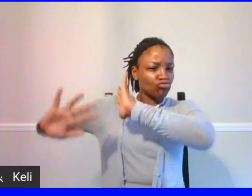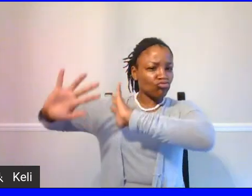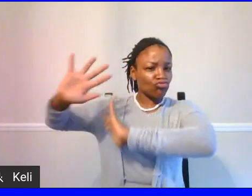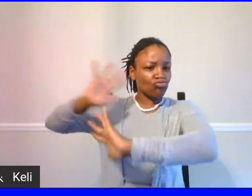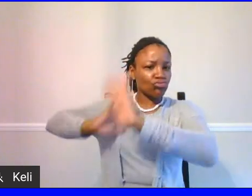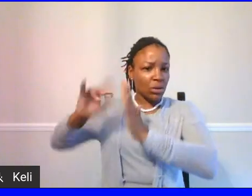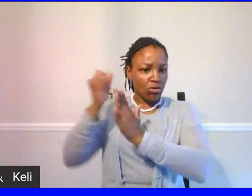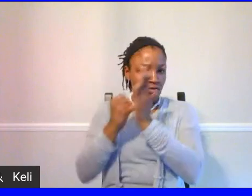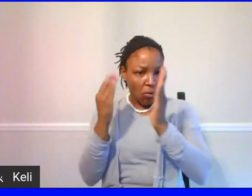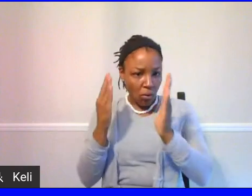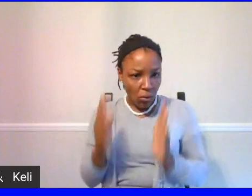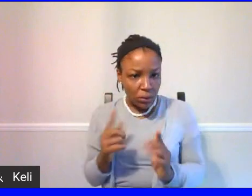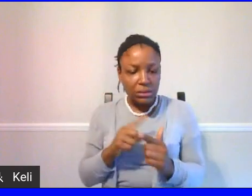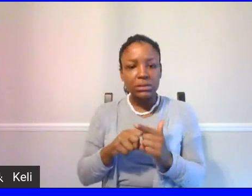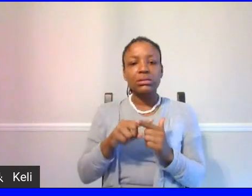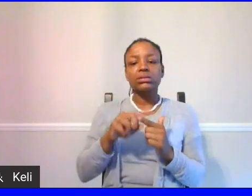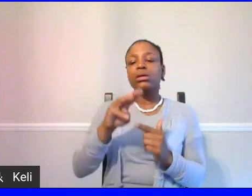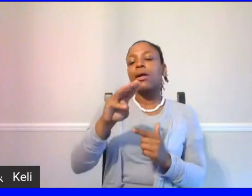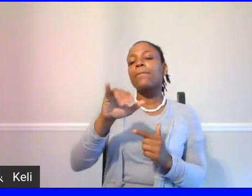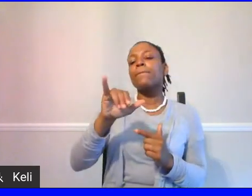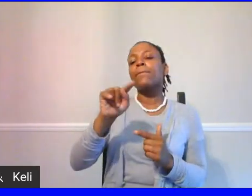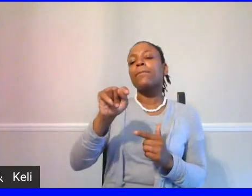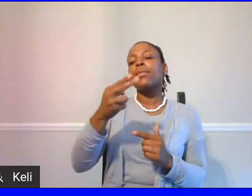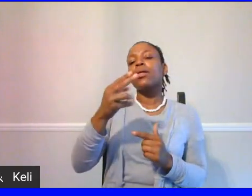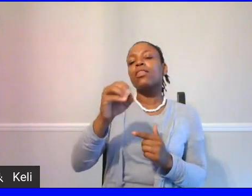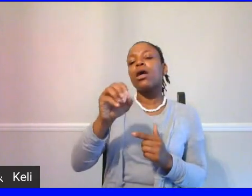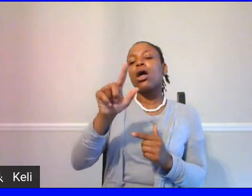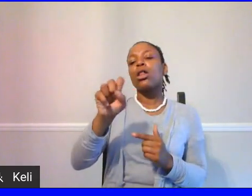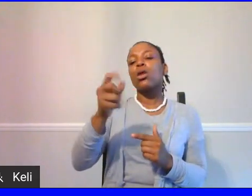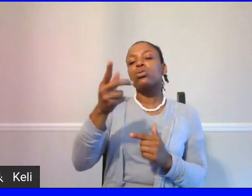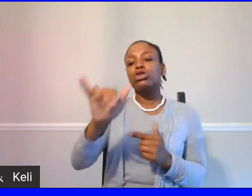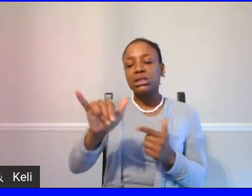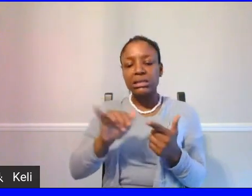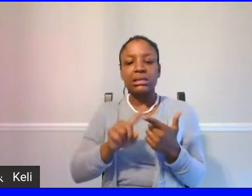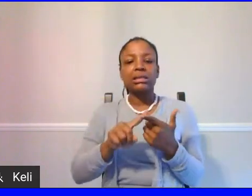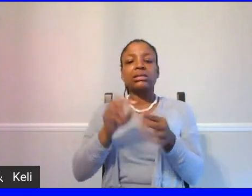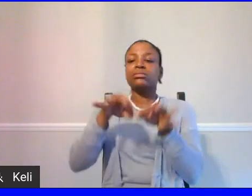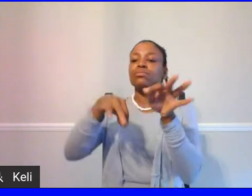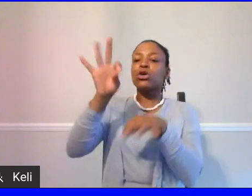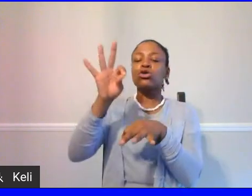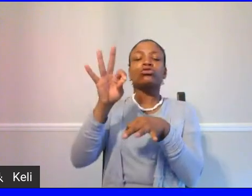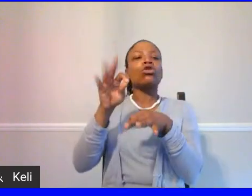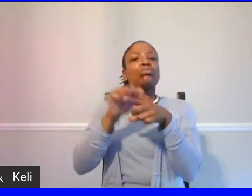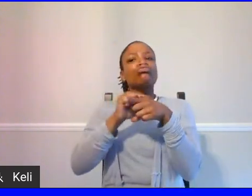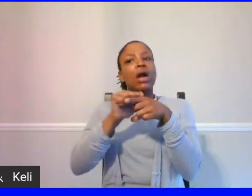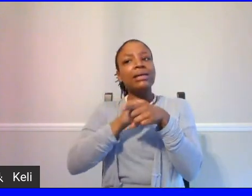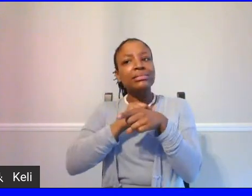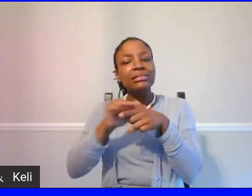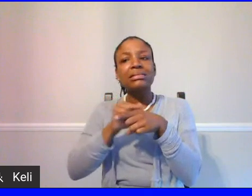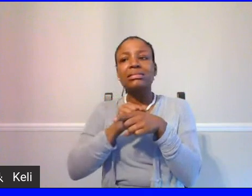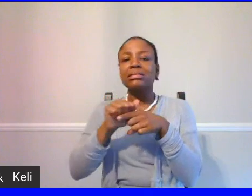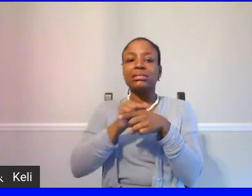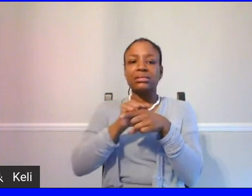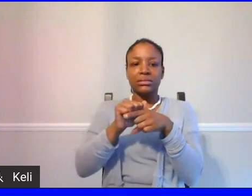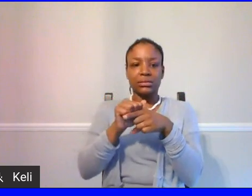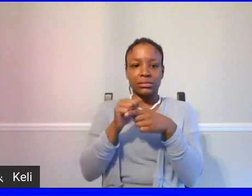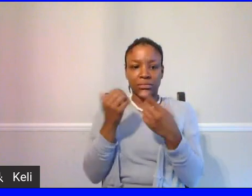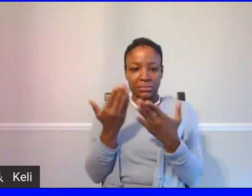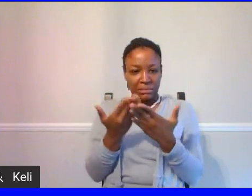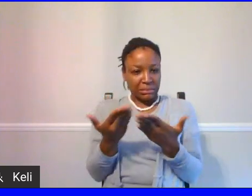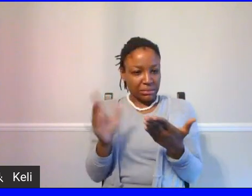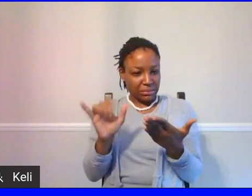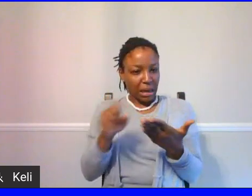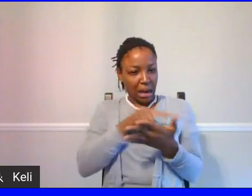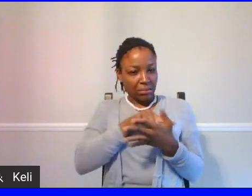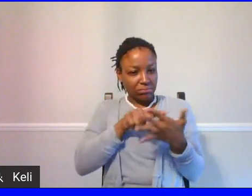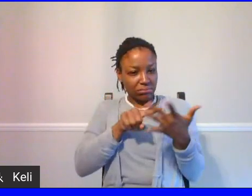art and mythology and, you know, spiritual practice. And I mean, these were all kind of